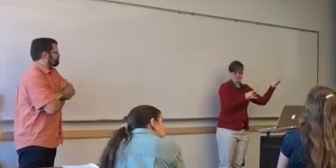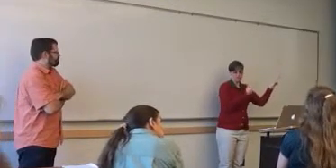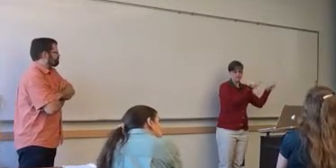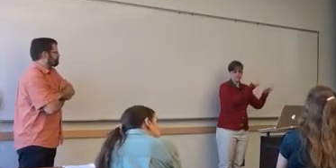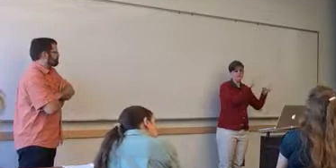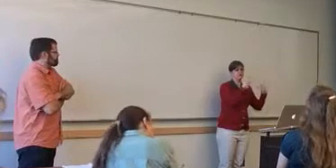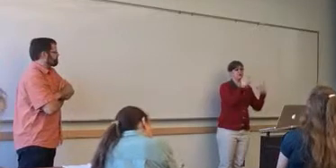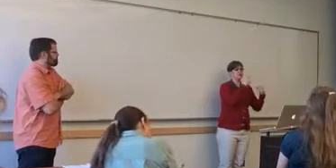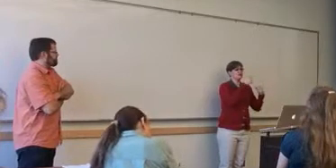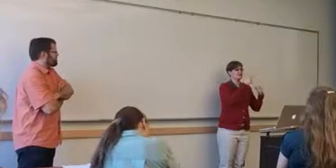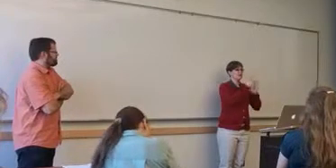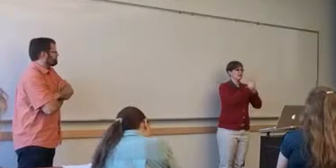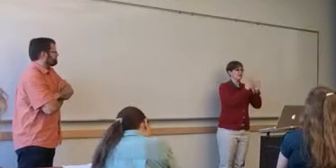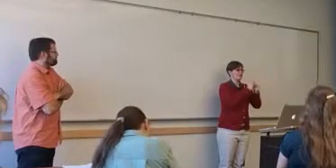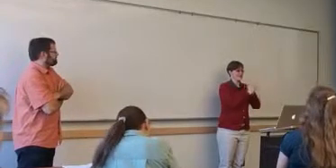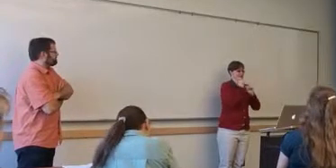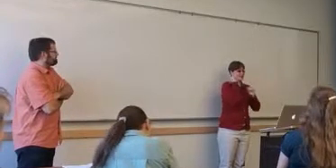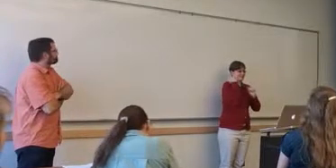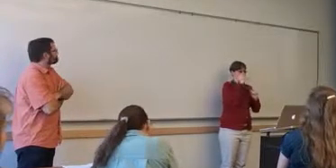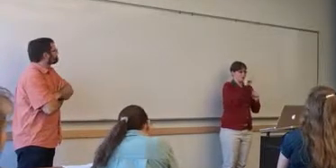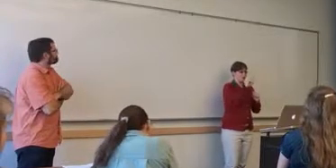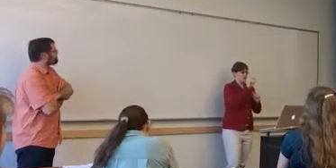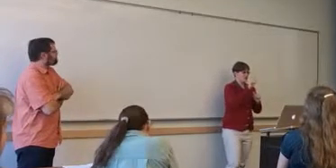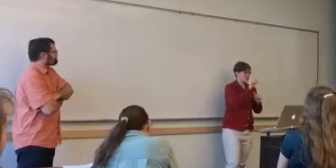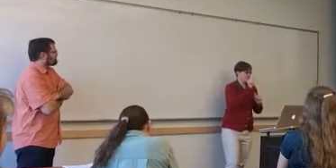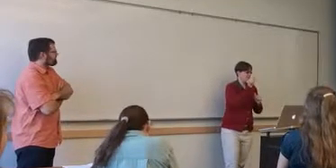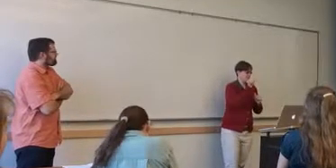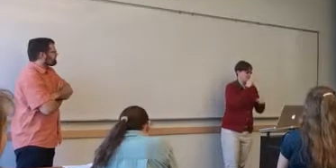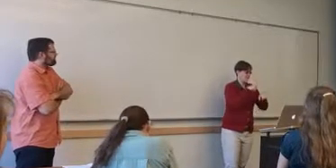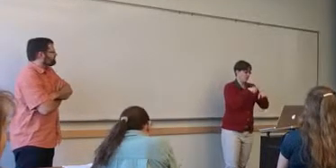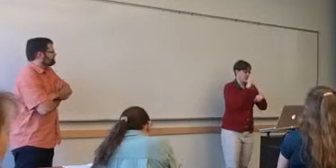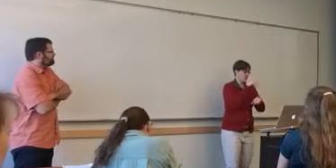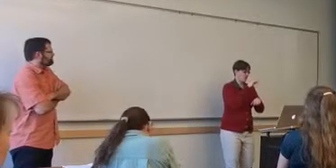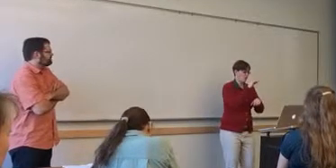Yeah, it's very interesting. And the law was just passed in November of 2015.